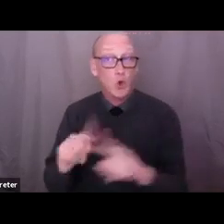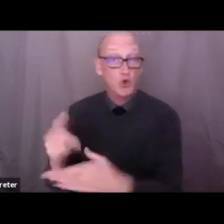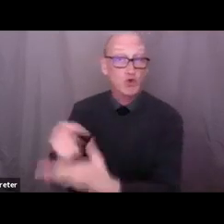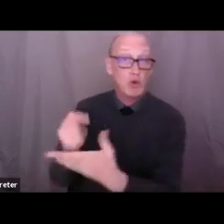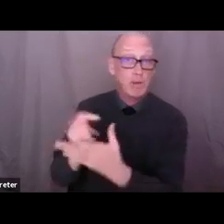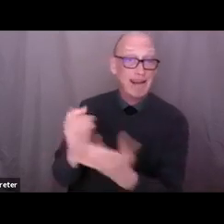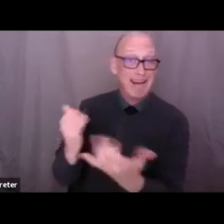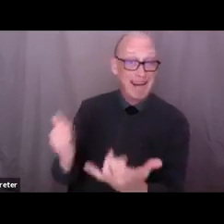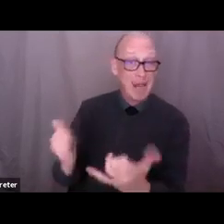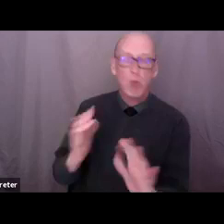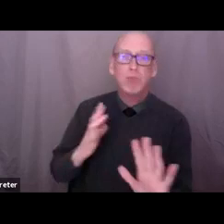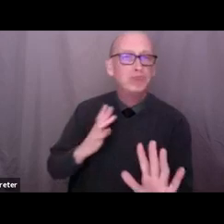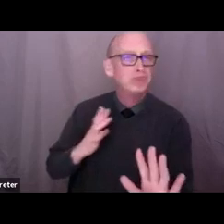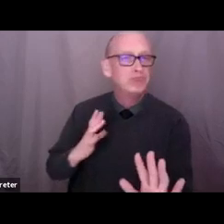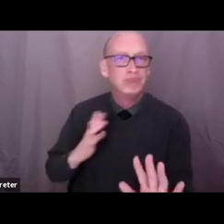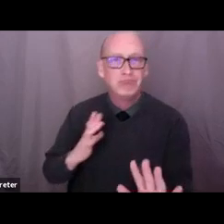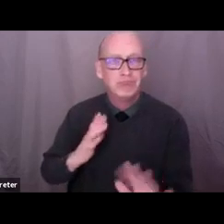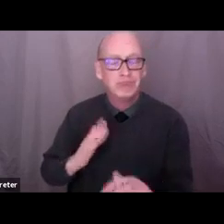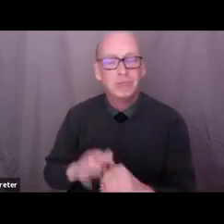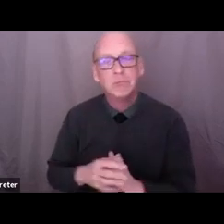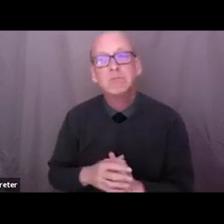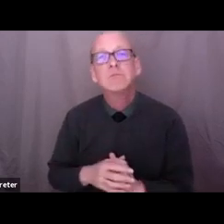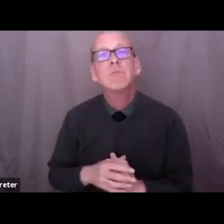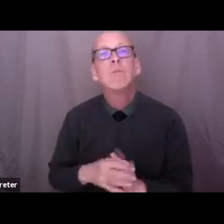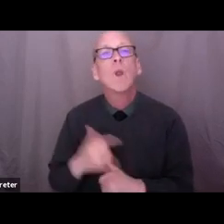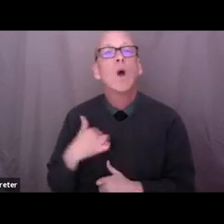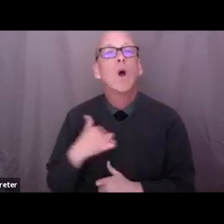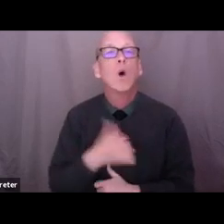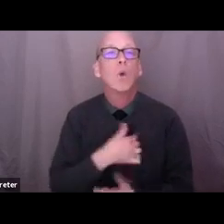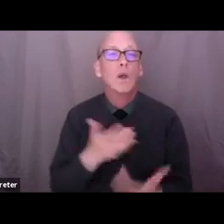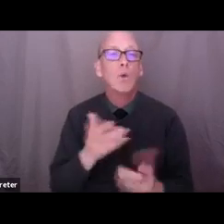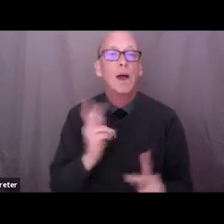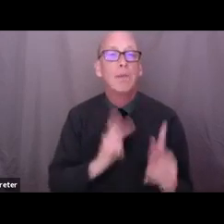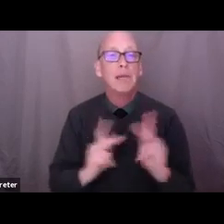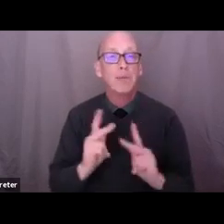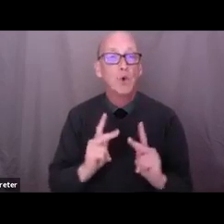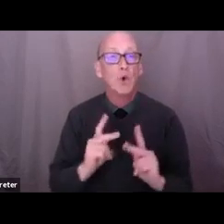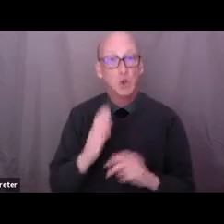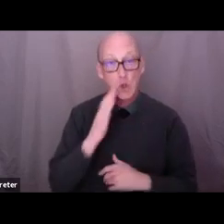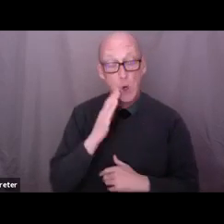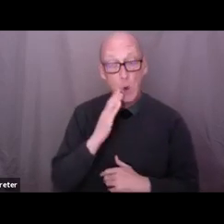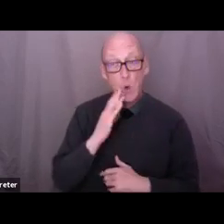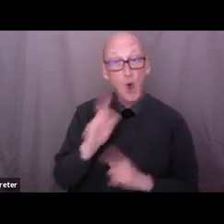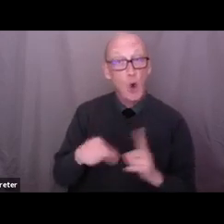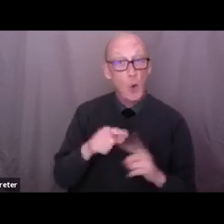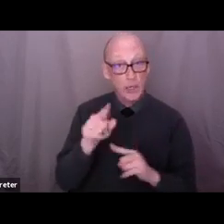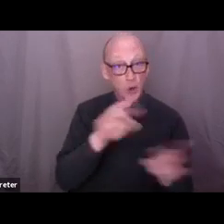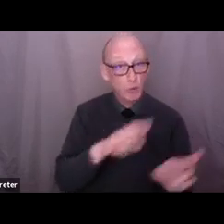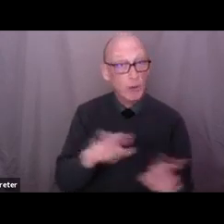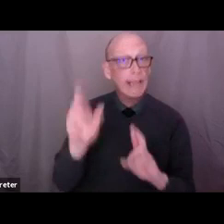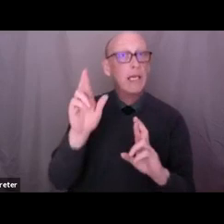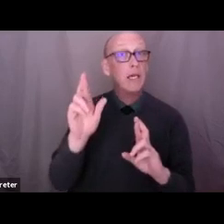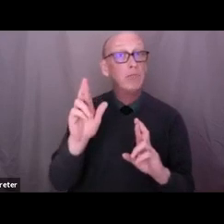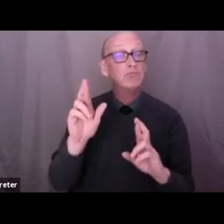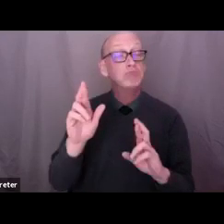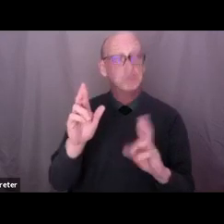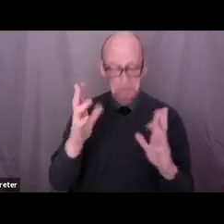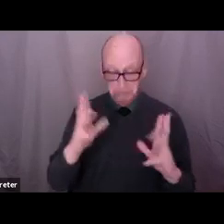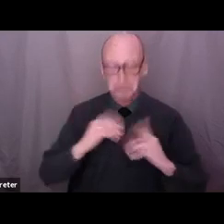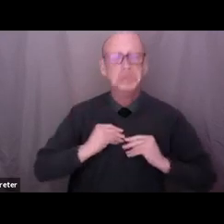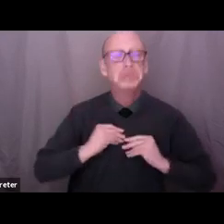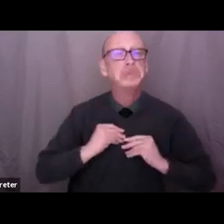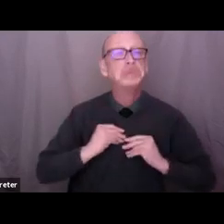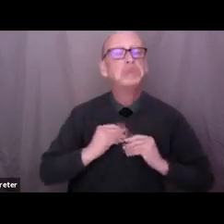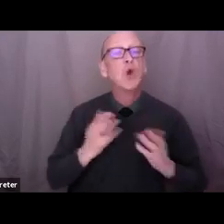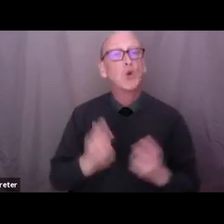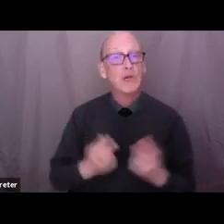that's fine. We want people to know that there are resources for when they are ready. Zeph Center,